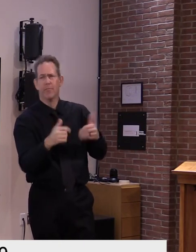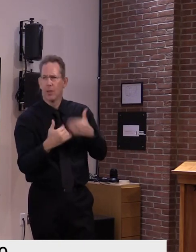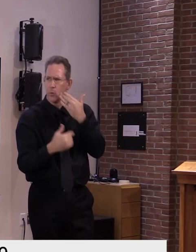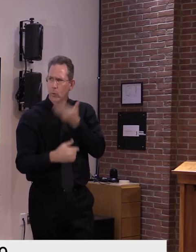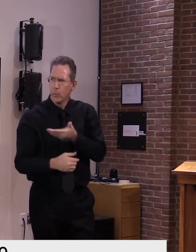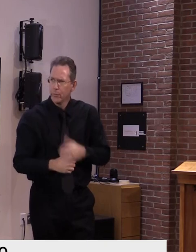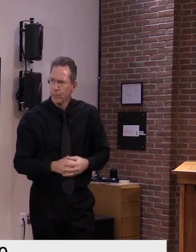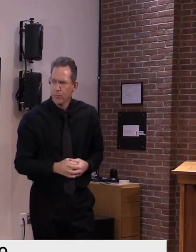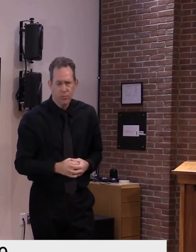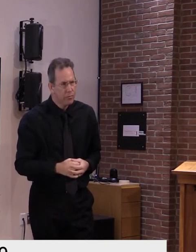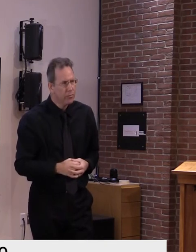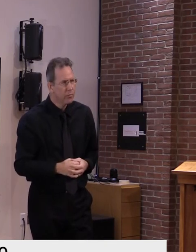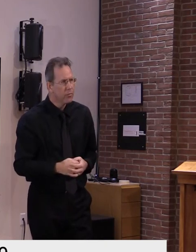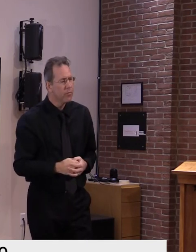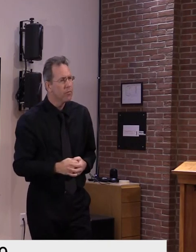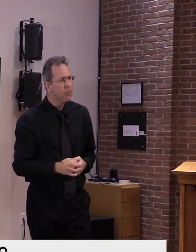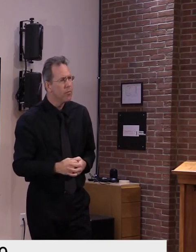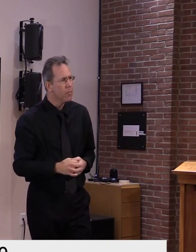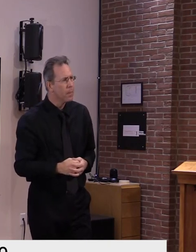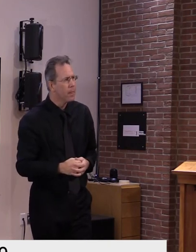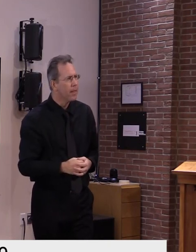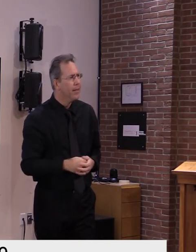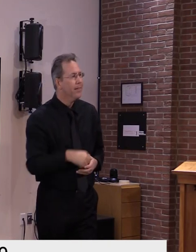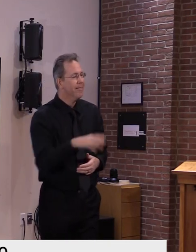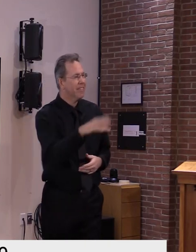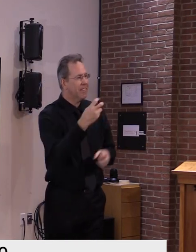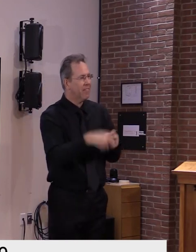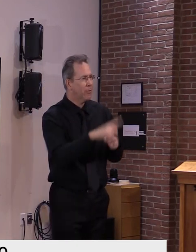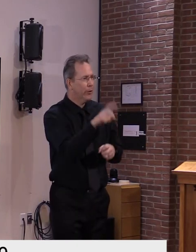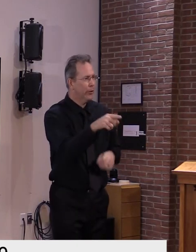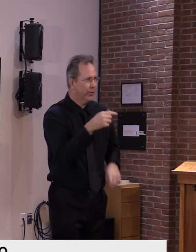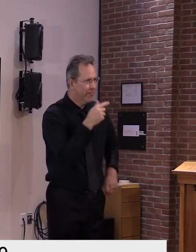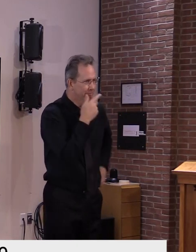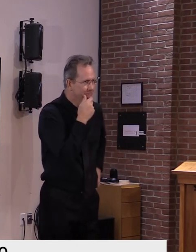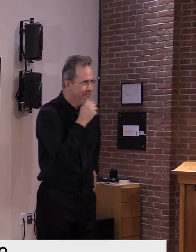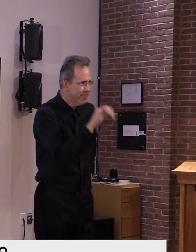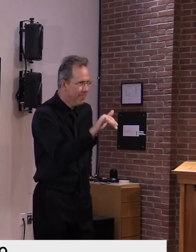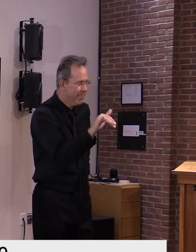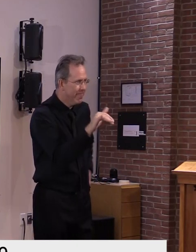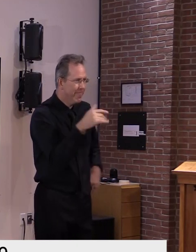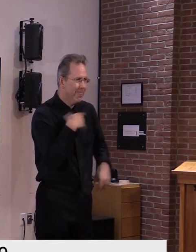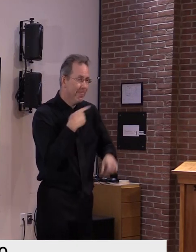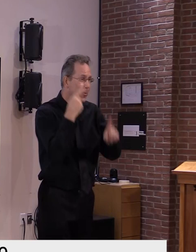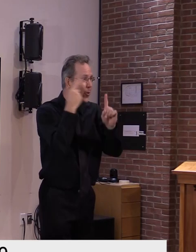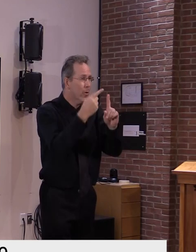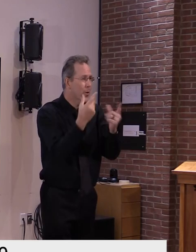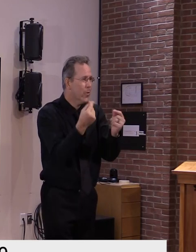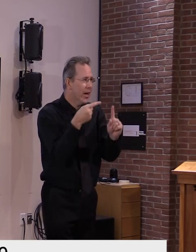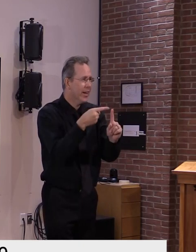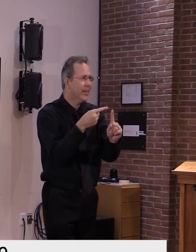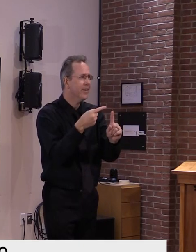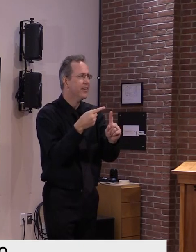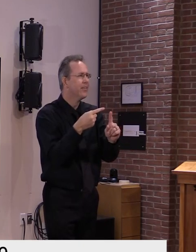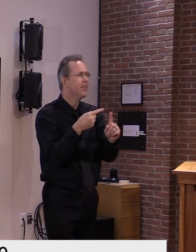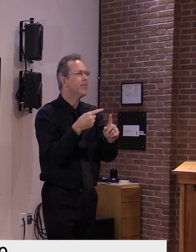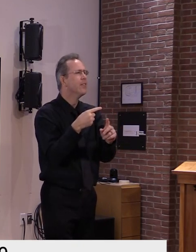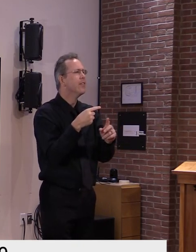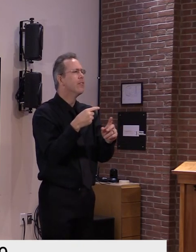community immunity, which is somewhere between 60 and 80% of the population being